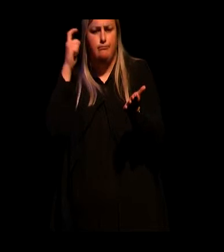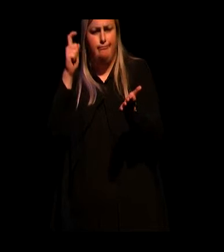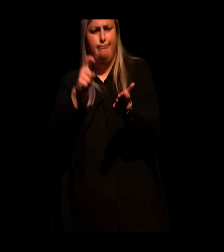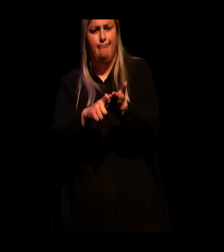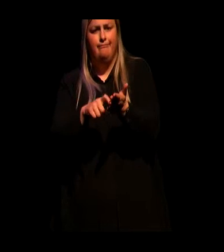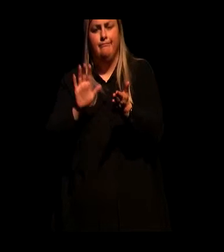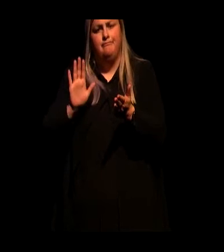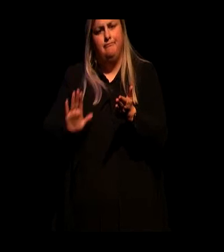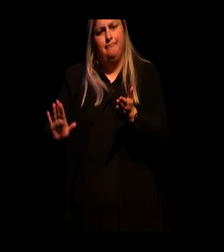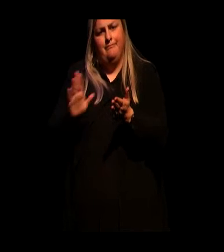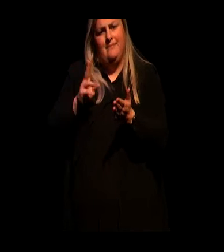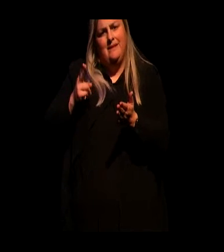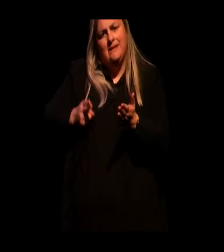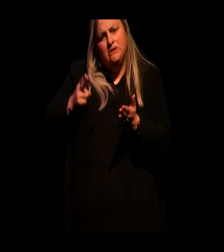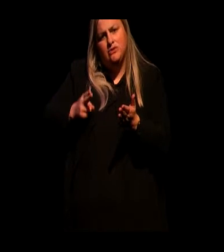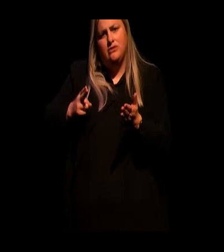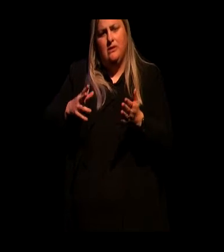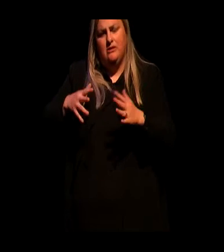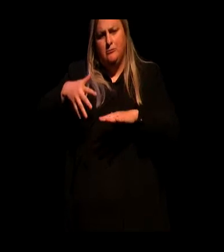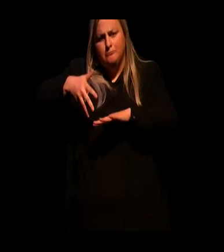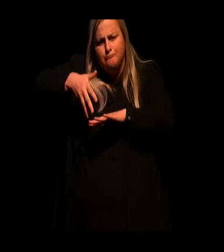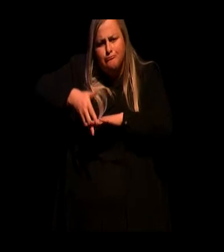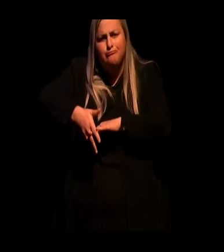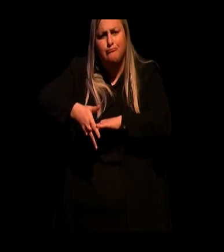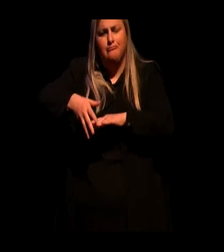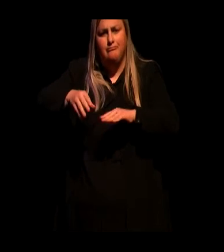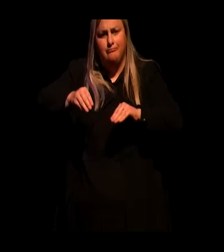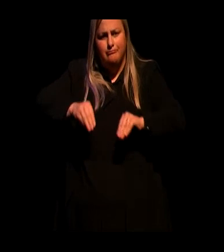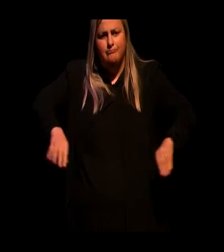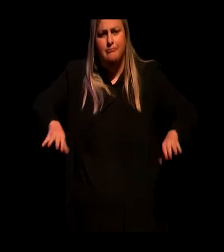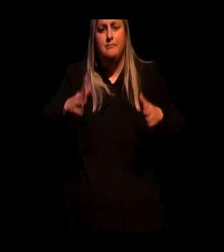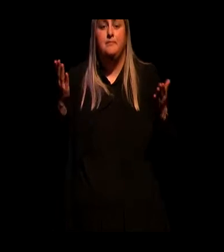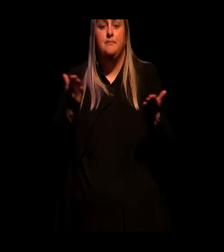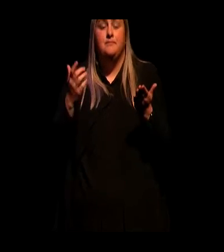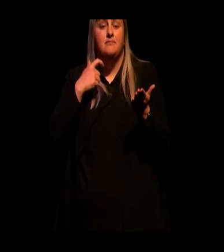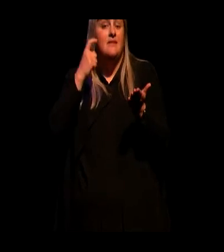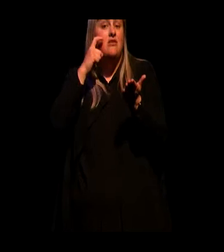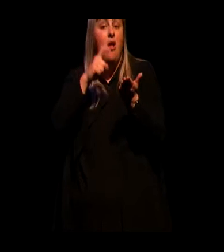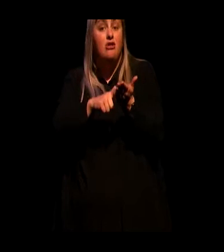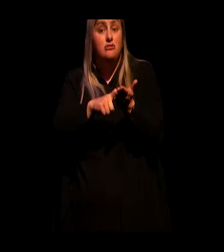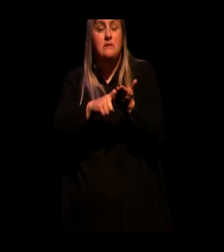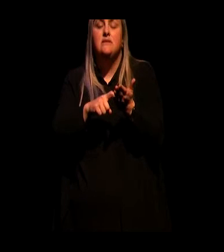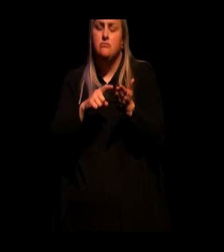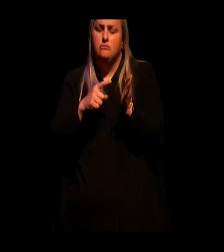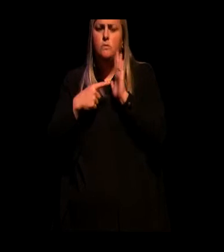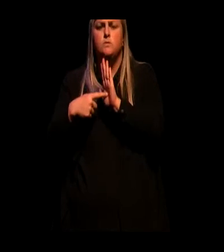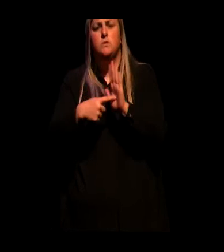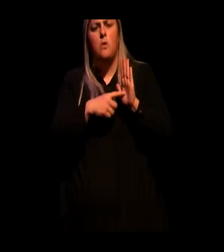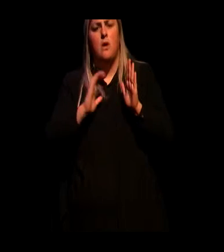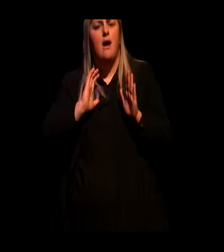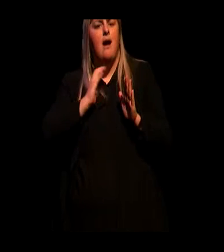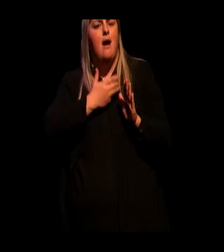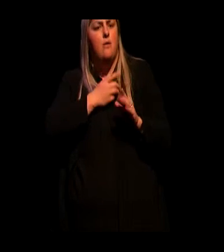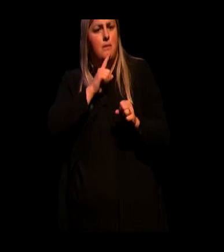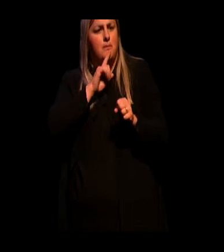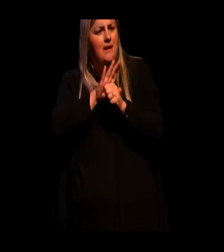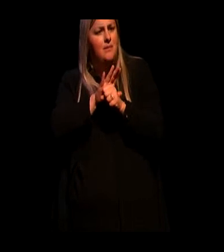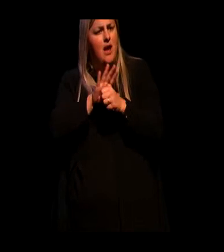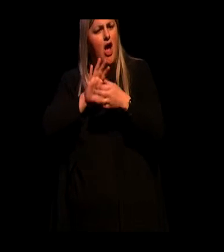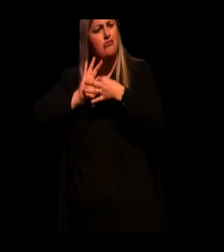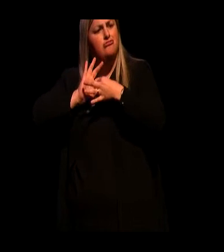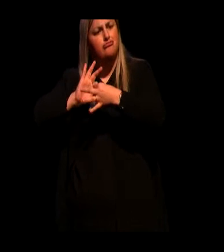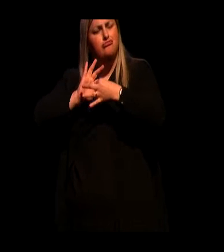these lands. The acknowledgement signifies our commitment to working in good relations with